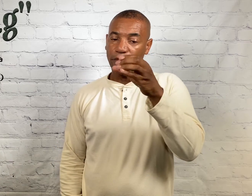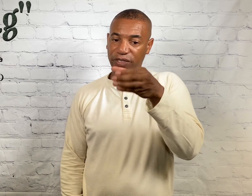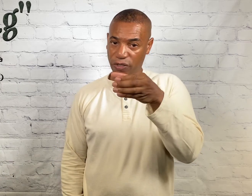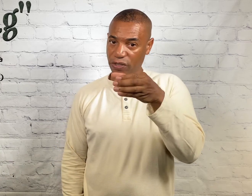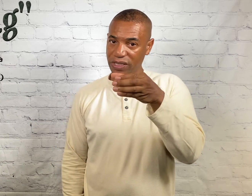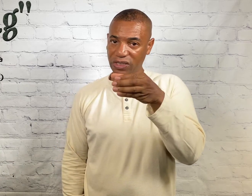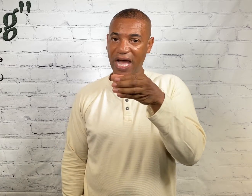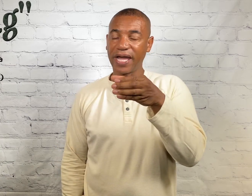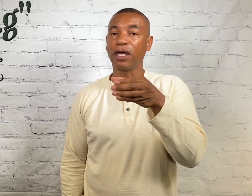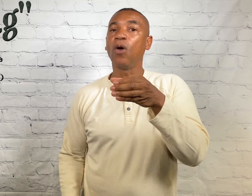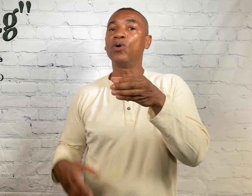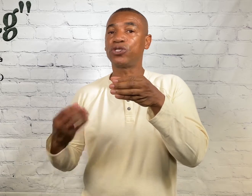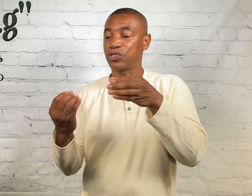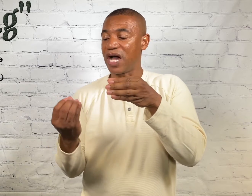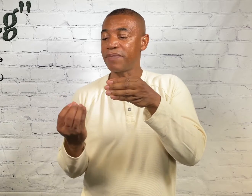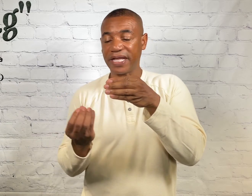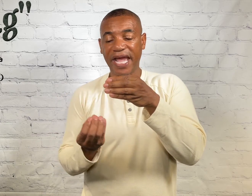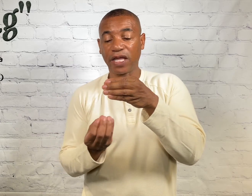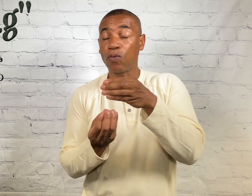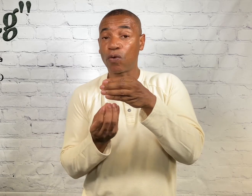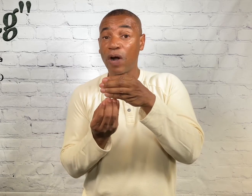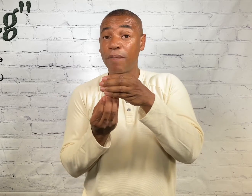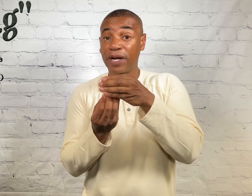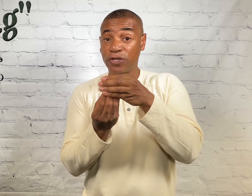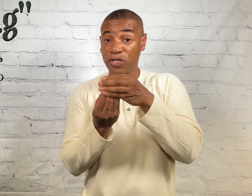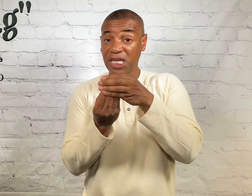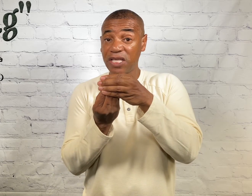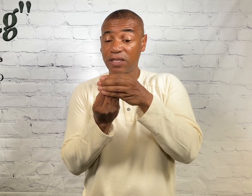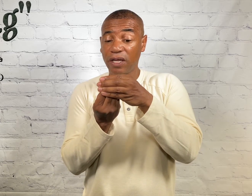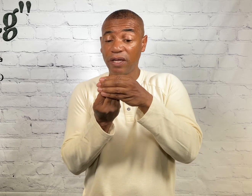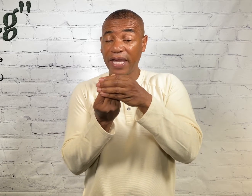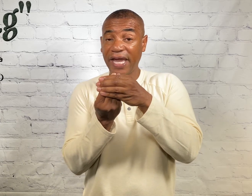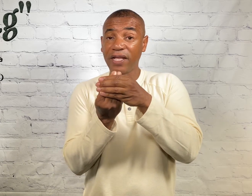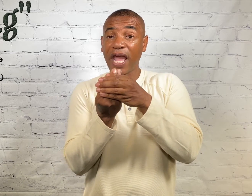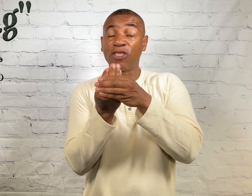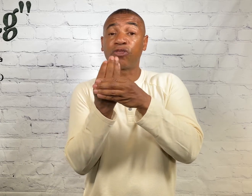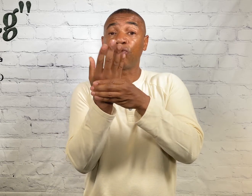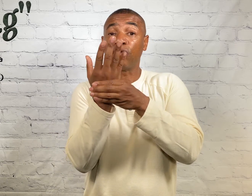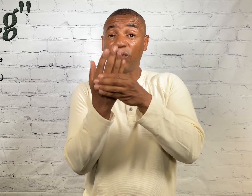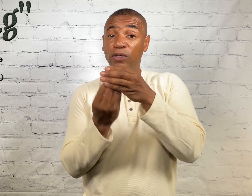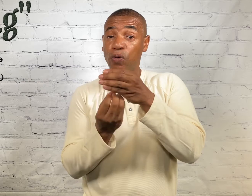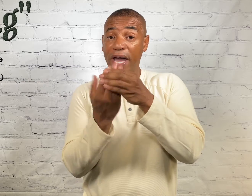turn it on its side. With your dominant hand, it will go up underneath, in, and through